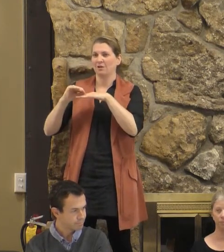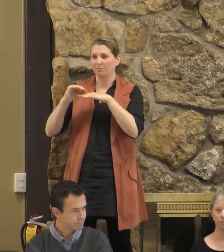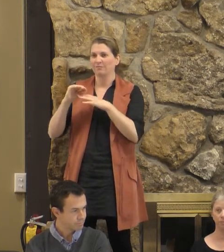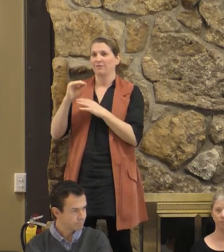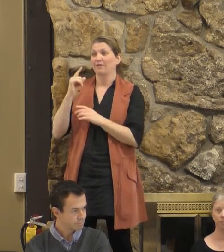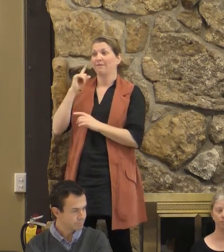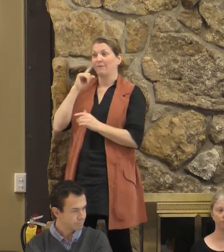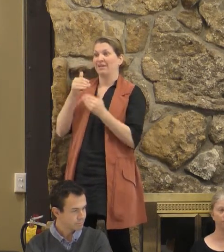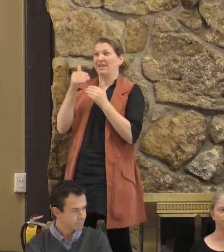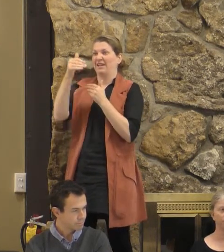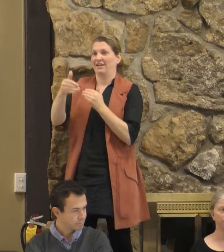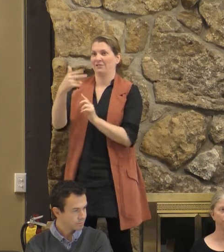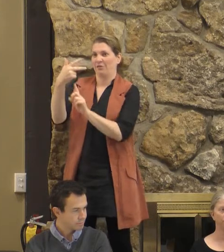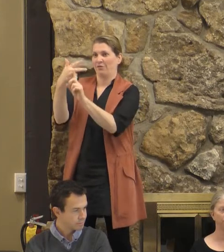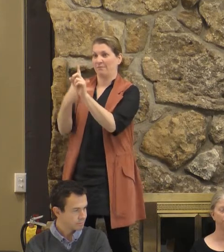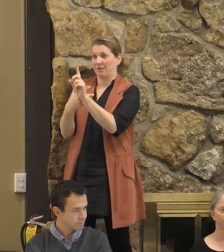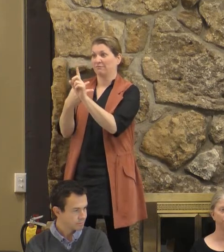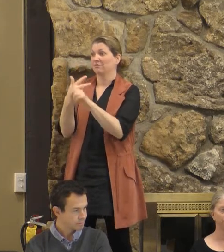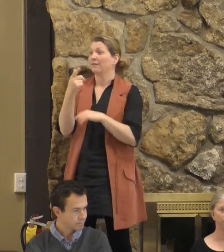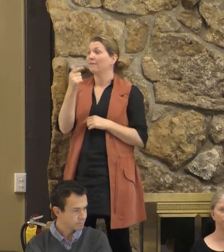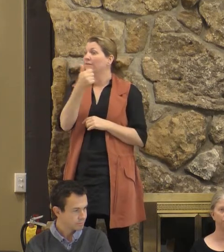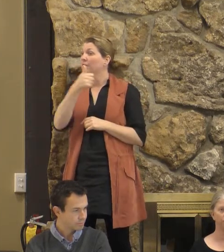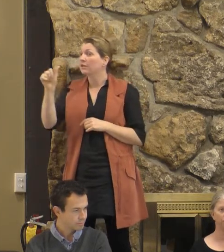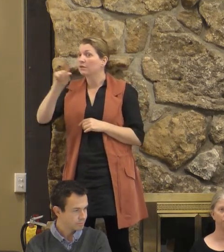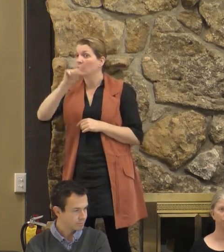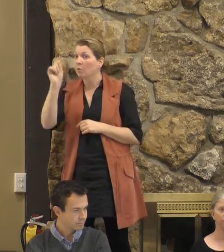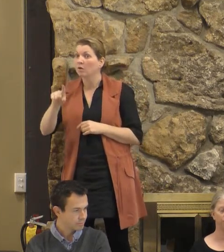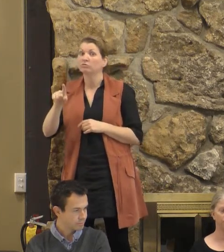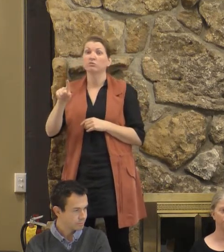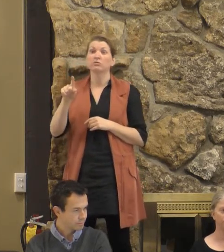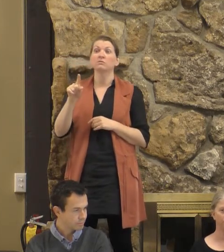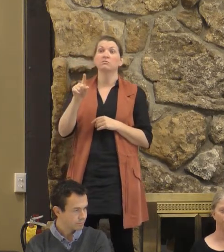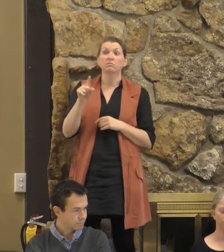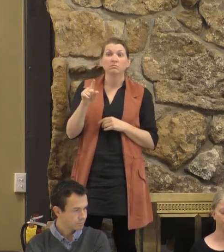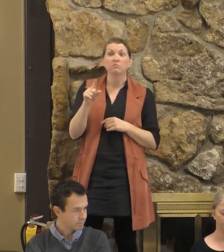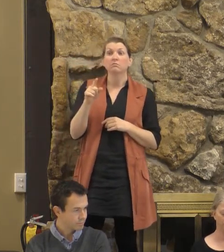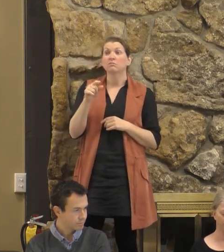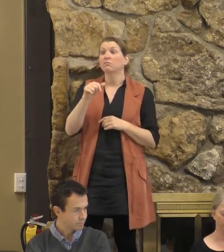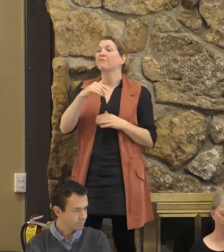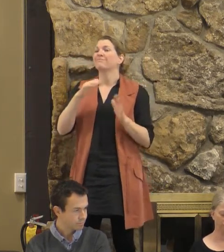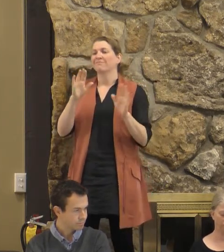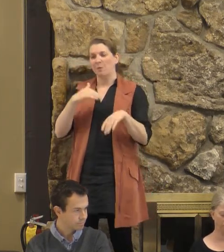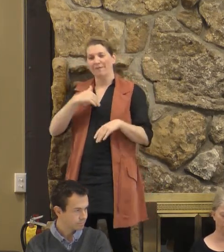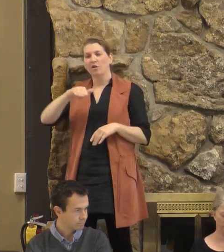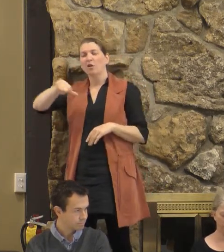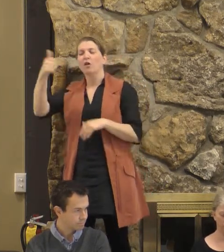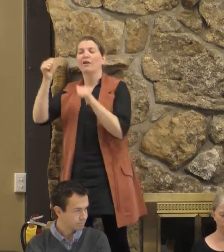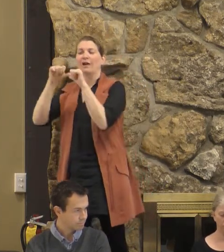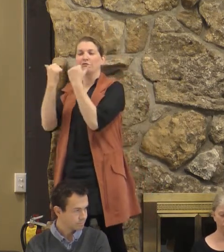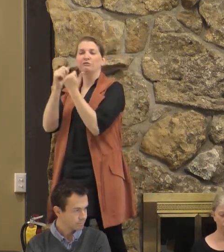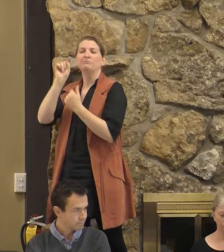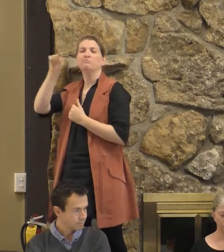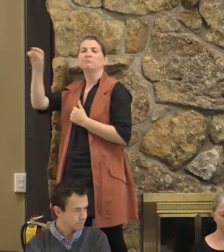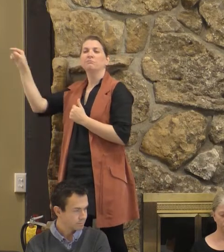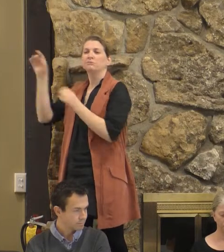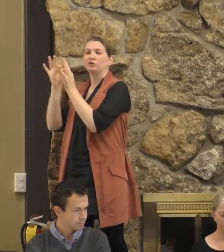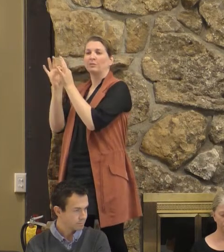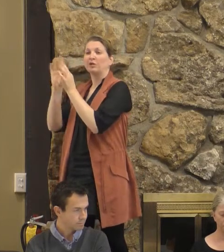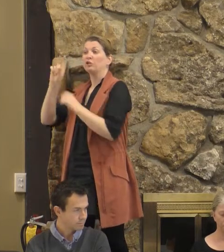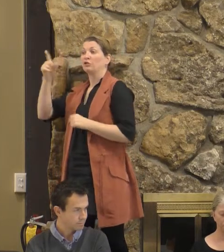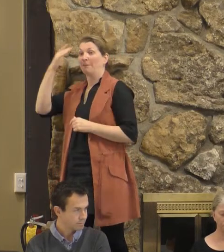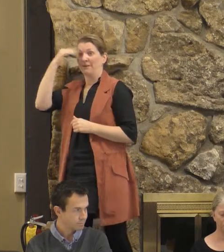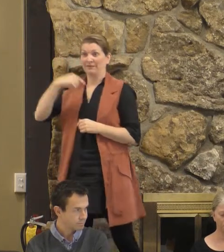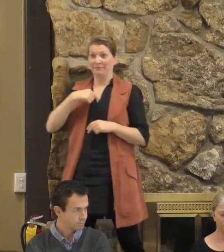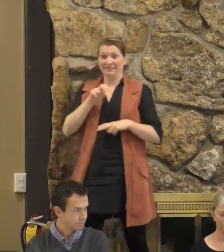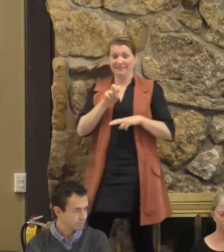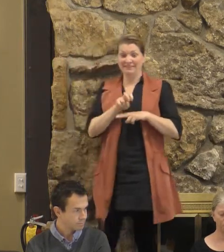agencies out there. Just because I'm on this panel doesn't mean I feel like you have to call us. So please find out what you guys are needing that's going to be best for your